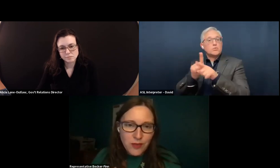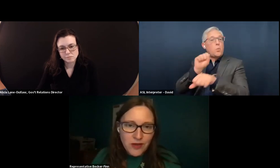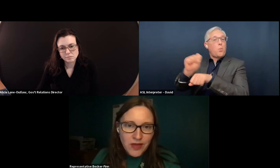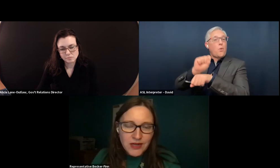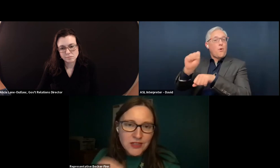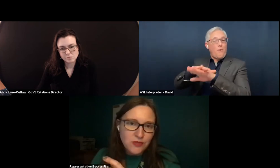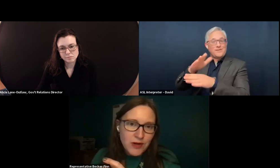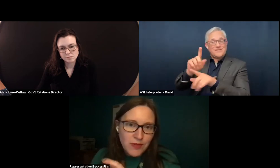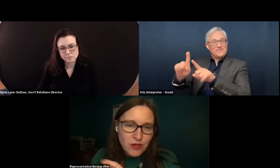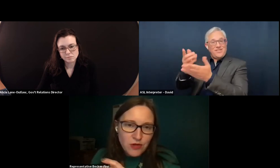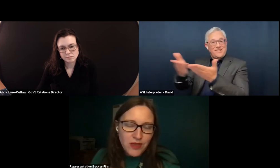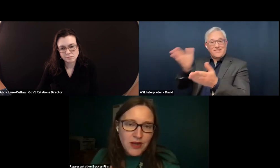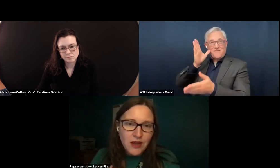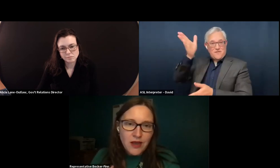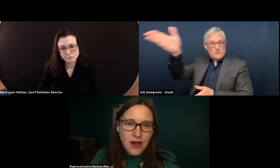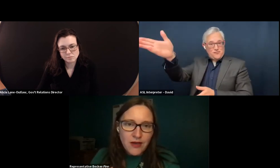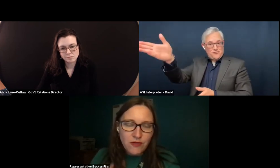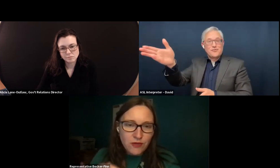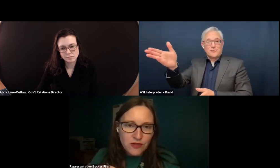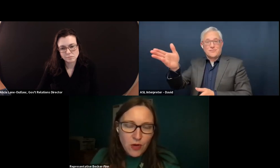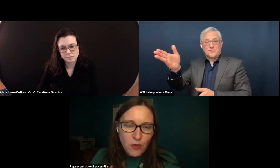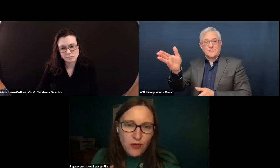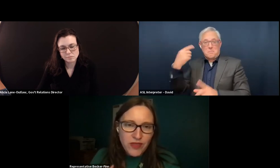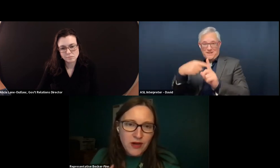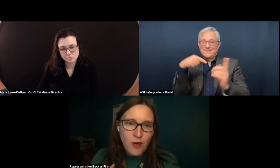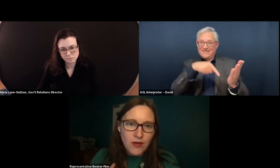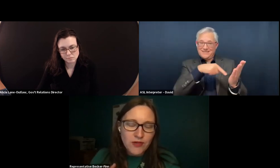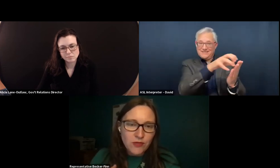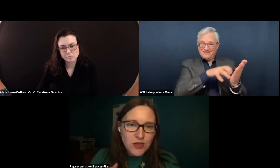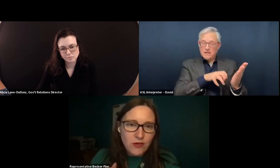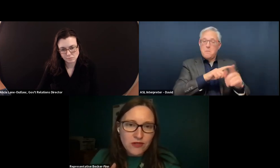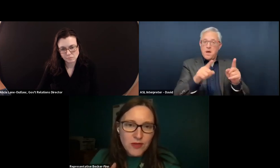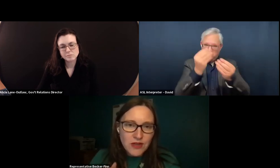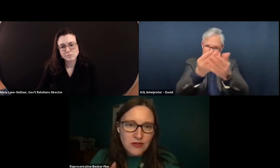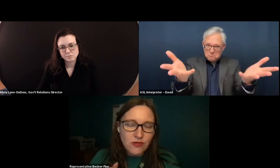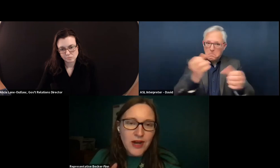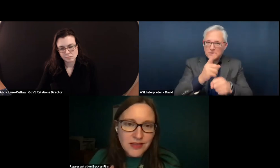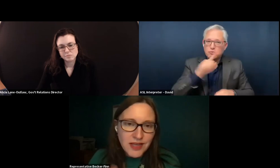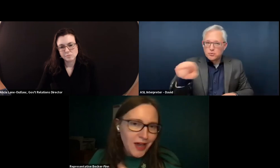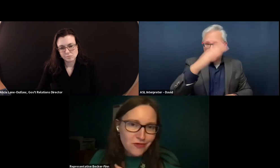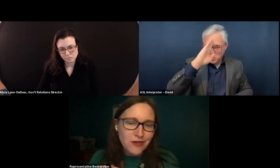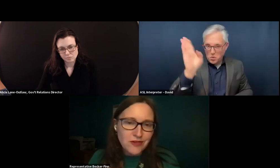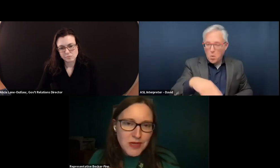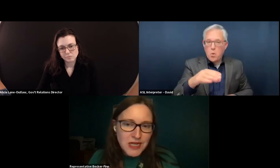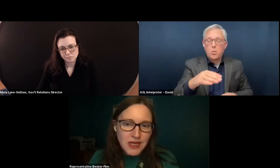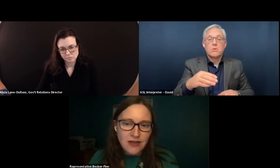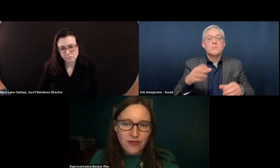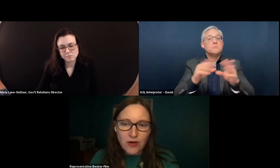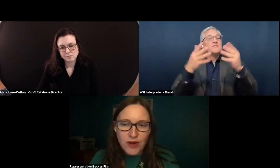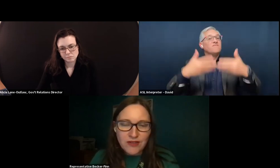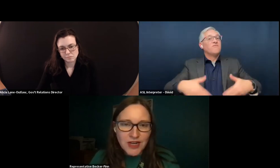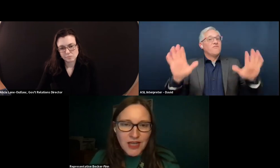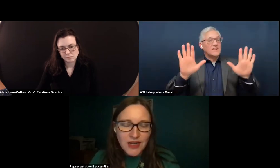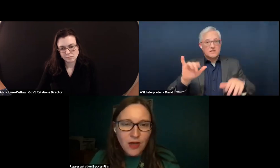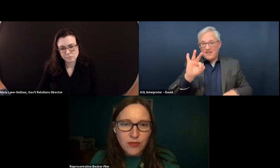to this bill. And I just want to make sure that folks know they are welcome to reach out to me directly after this meeting if